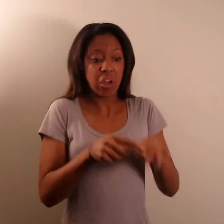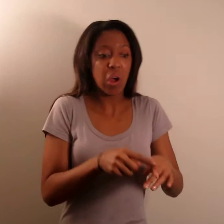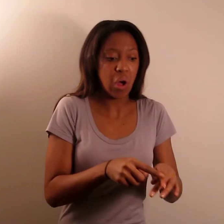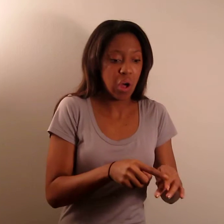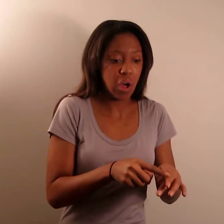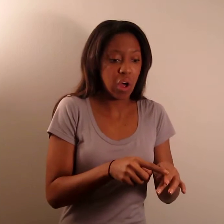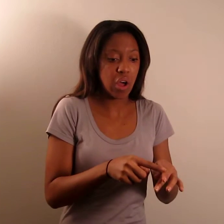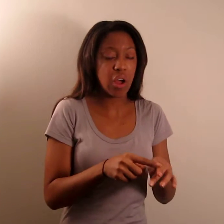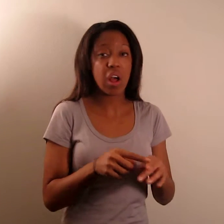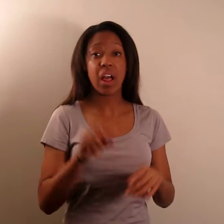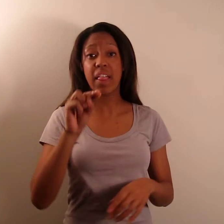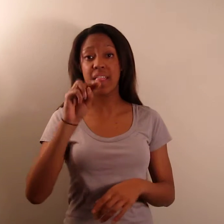go on working.